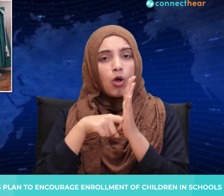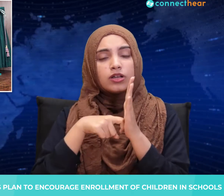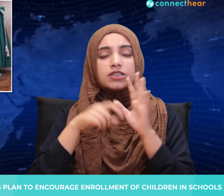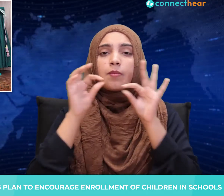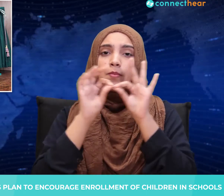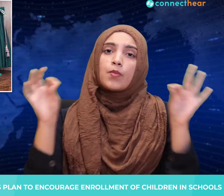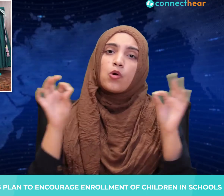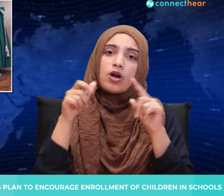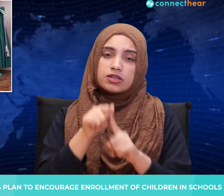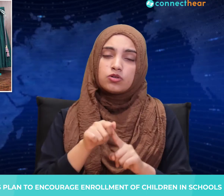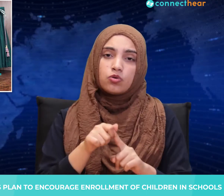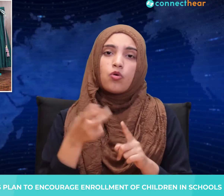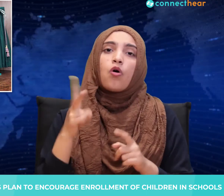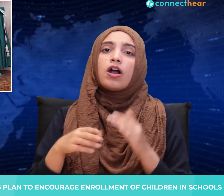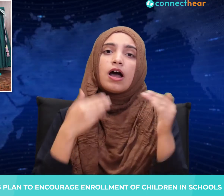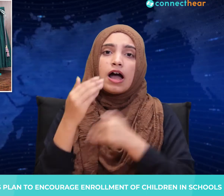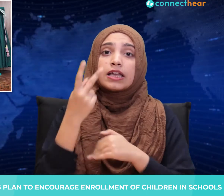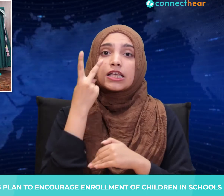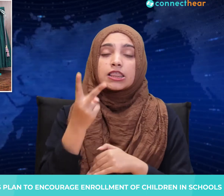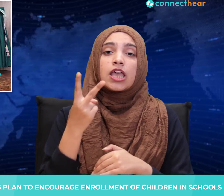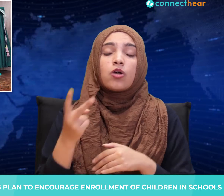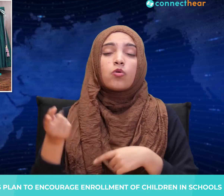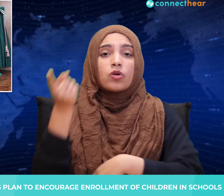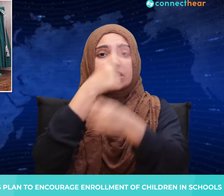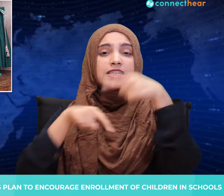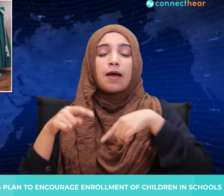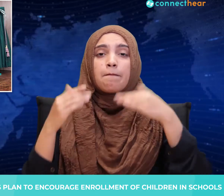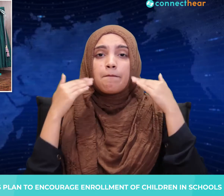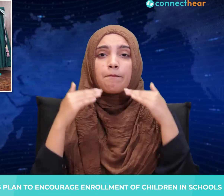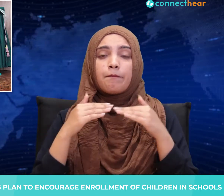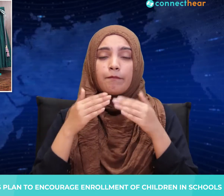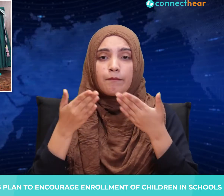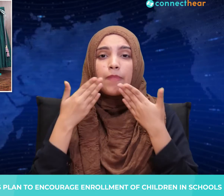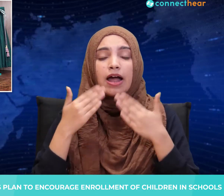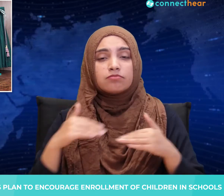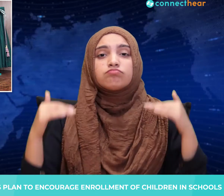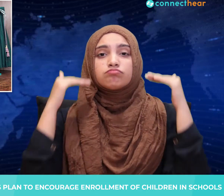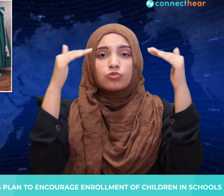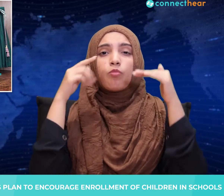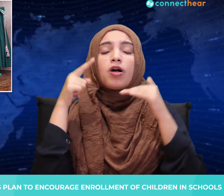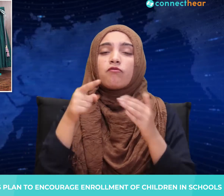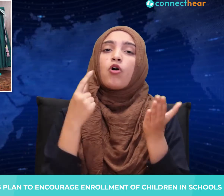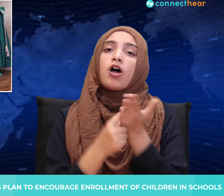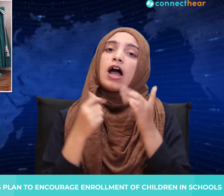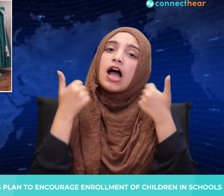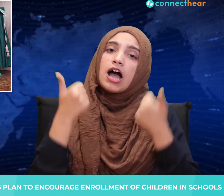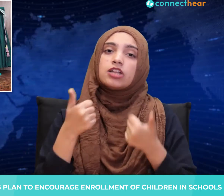the promotion of higher education on a priority basis.